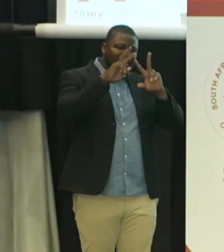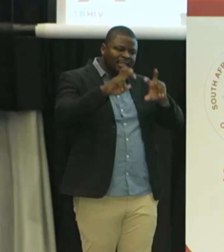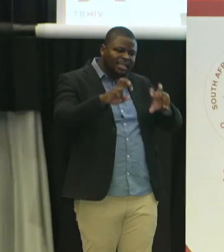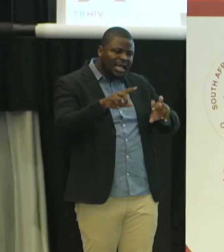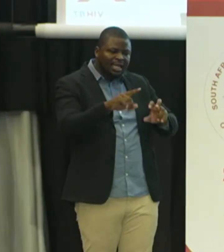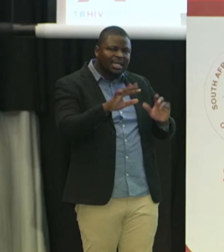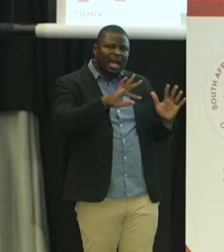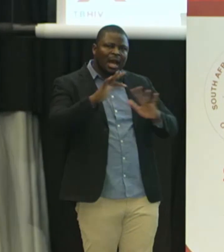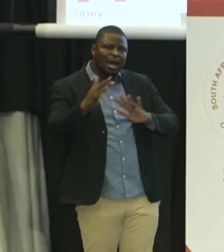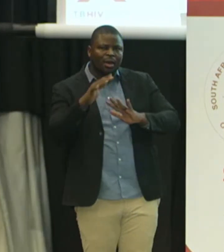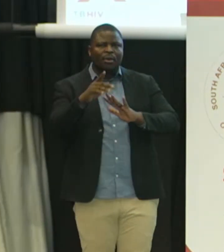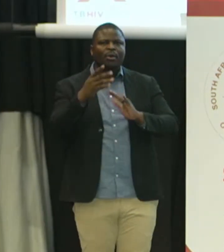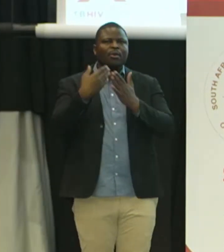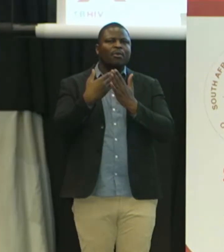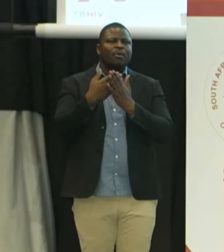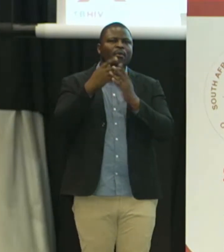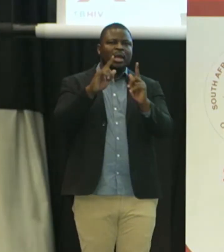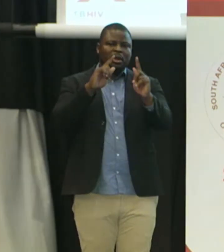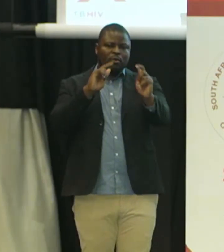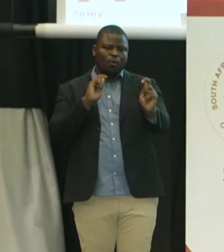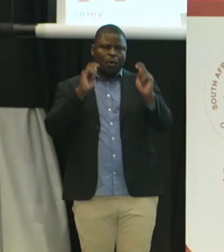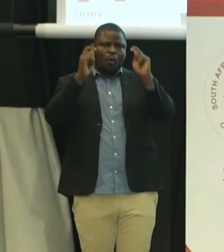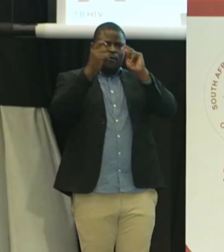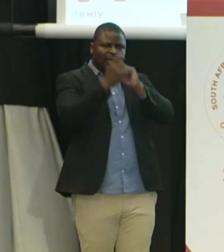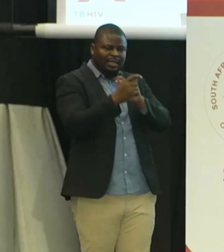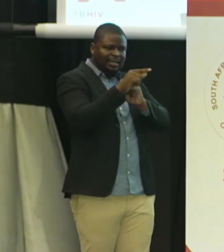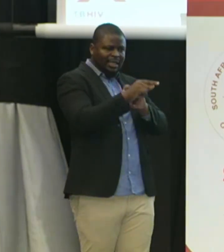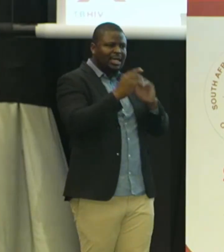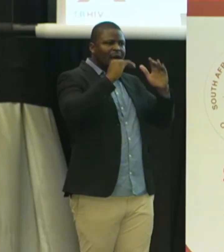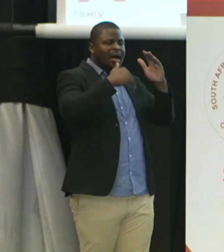call convergence, so that it becomes an extrapolatable